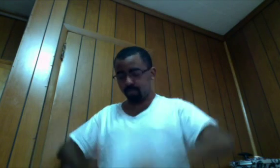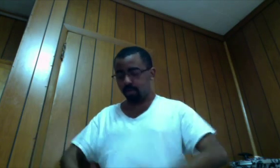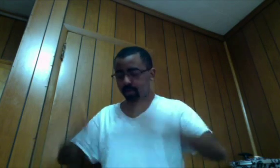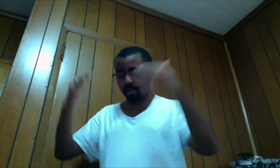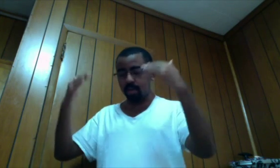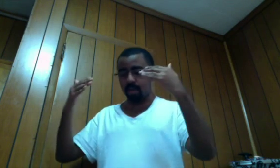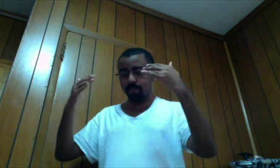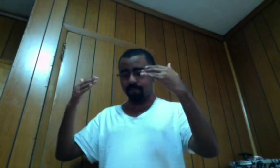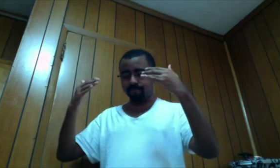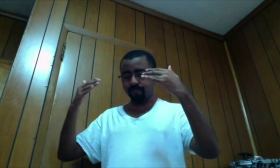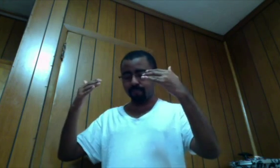both the same,